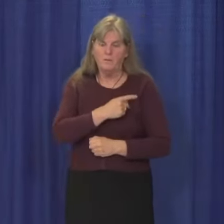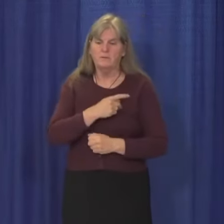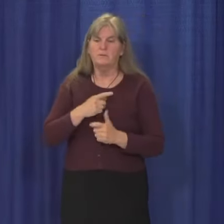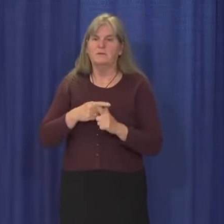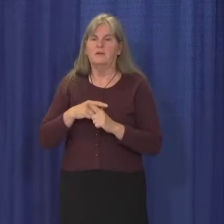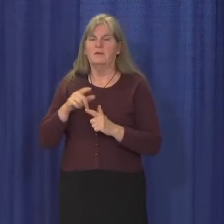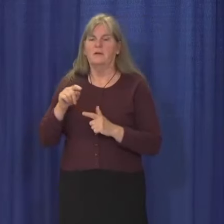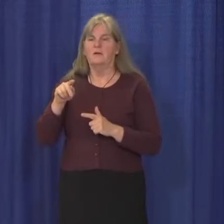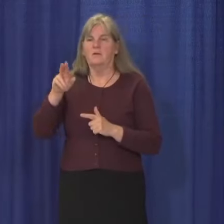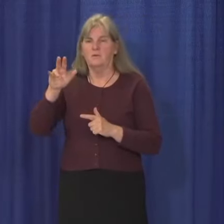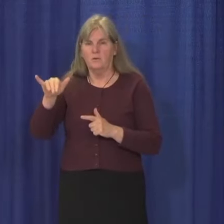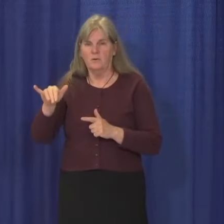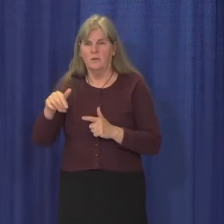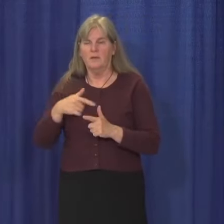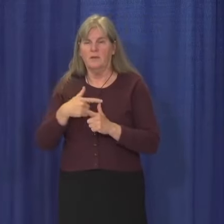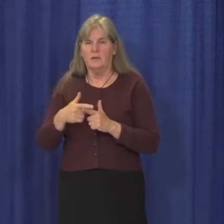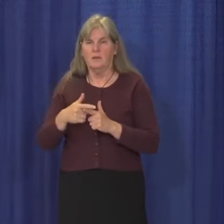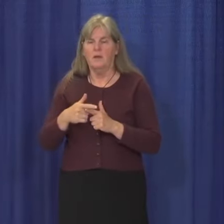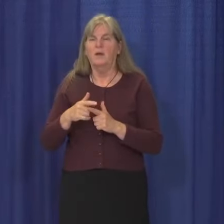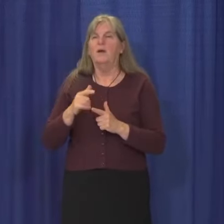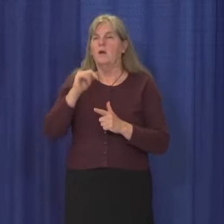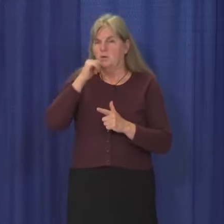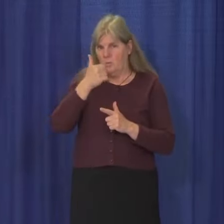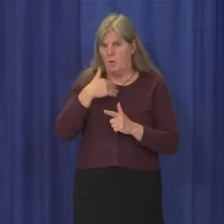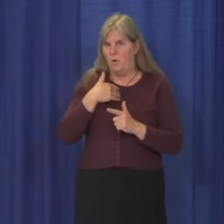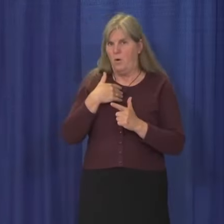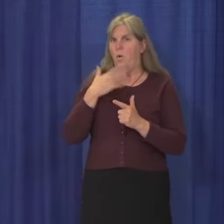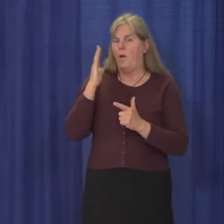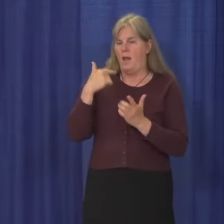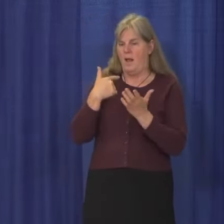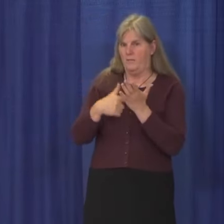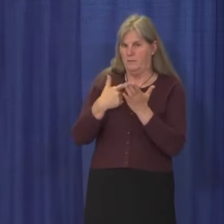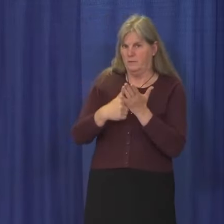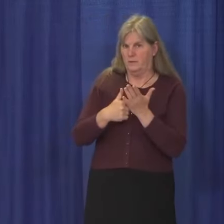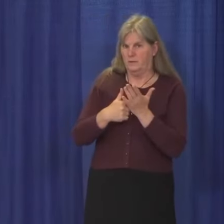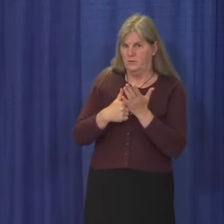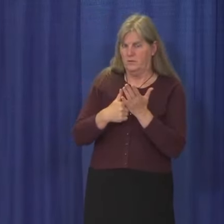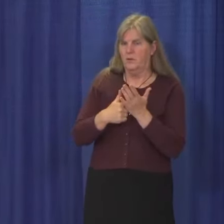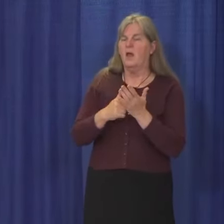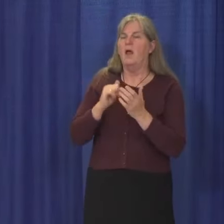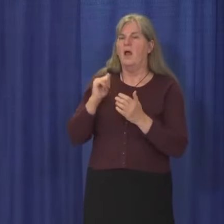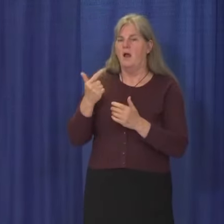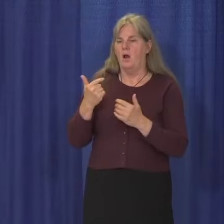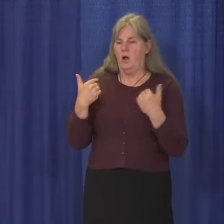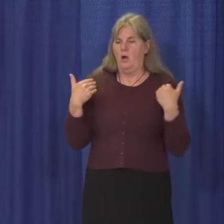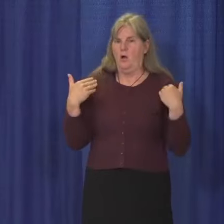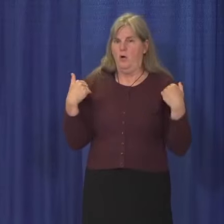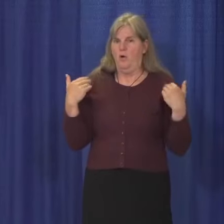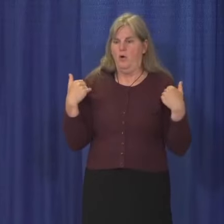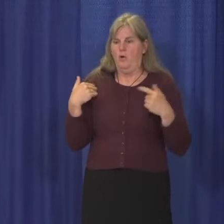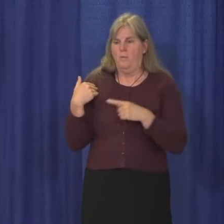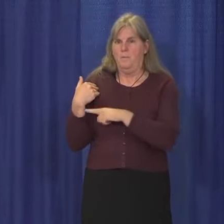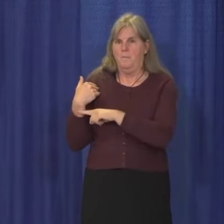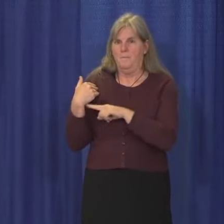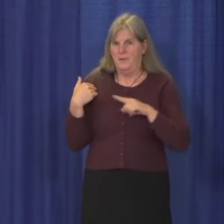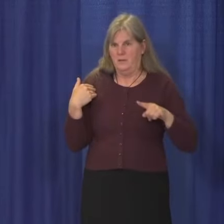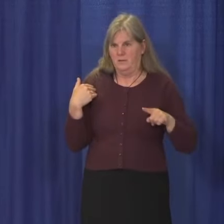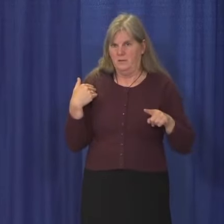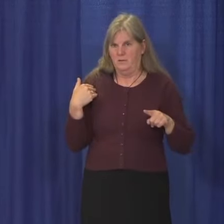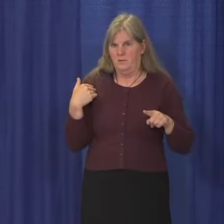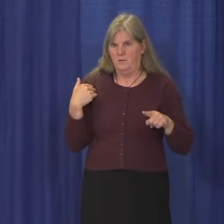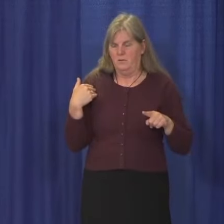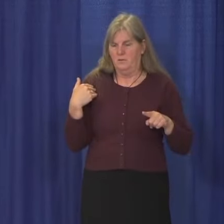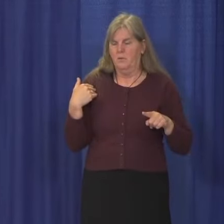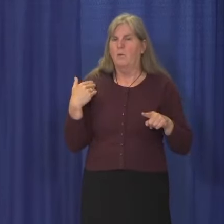conversation tomorrow with the Council of the Federation and with the First Ministers meeting as well. And so we assume, based upon all